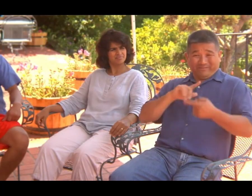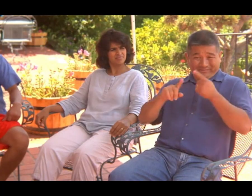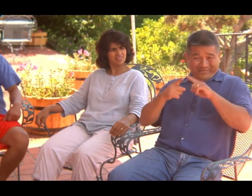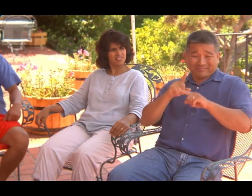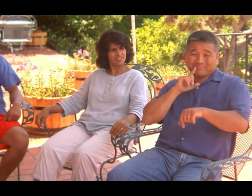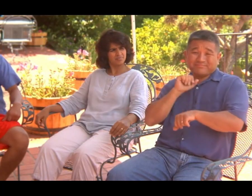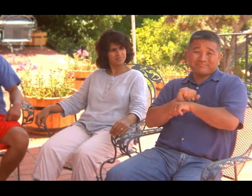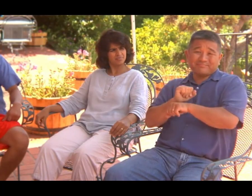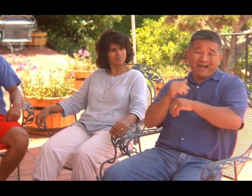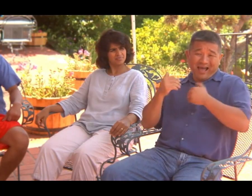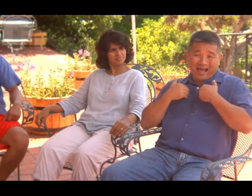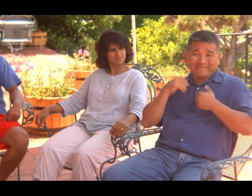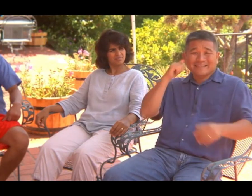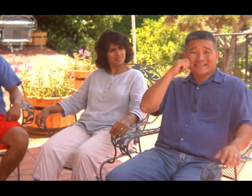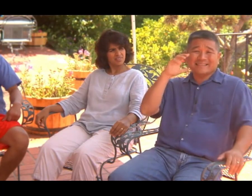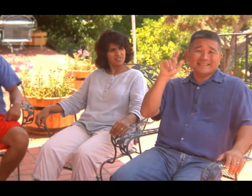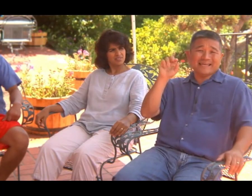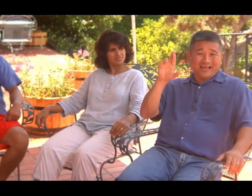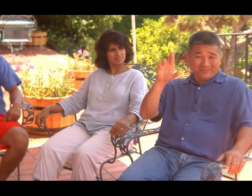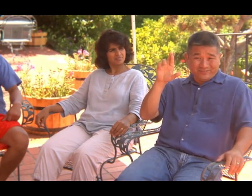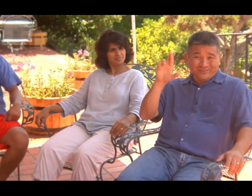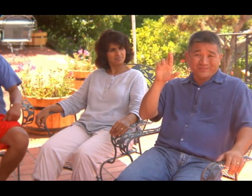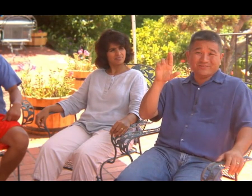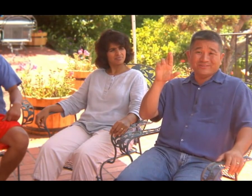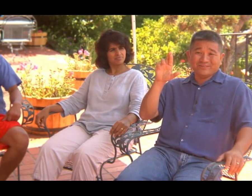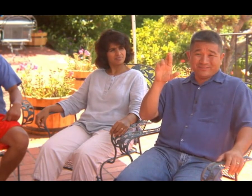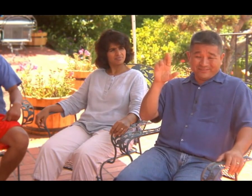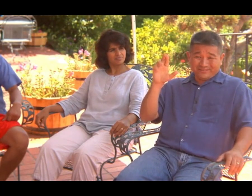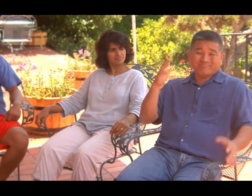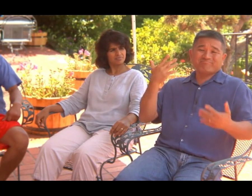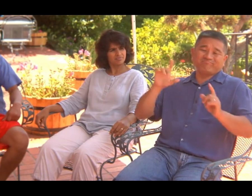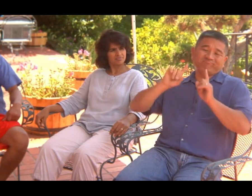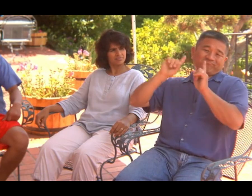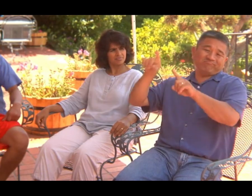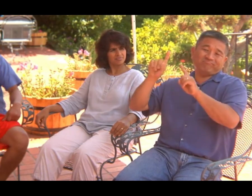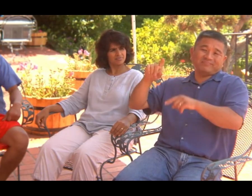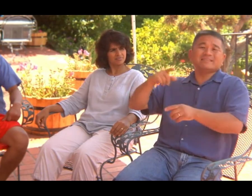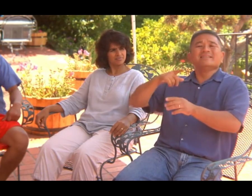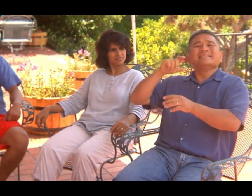I have a friend who's already had skin cancer and goes to the dermatologist every 5 or 6 months.